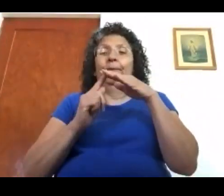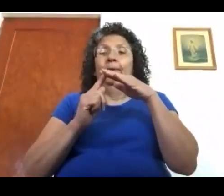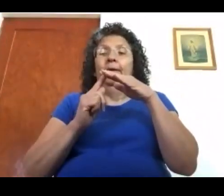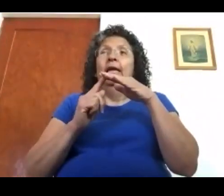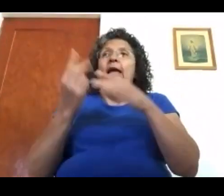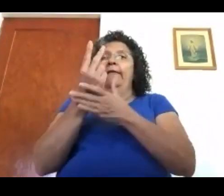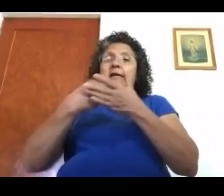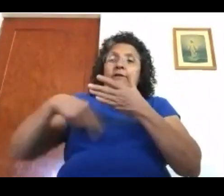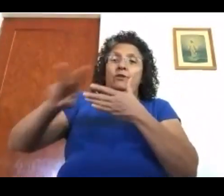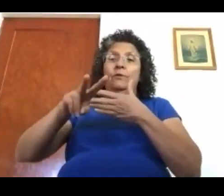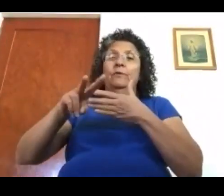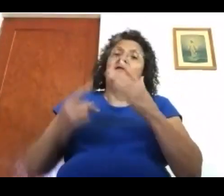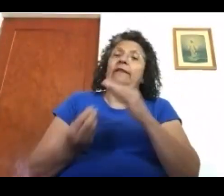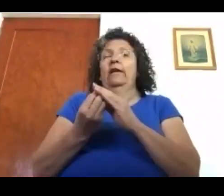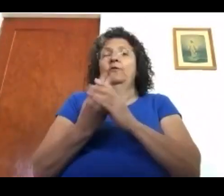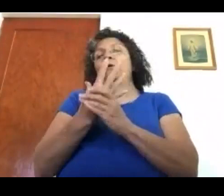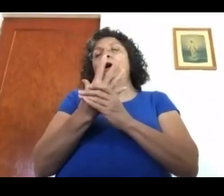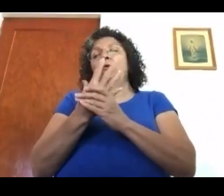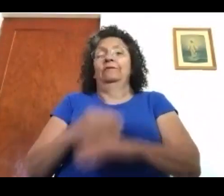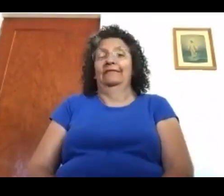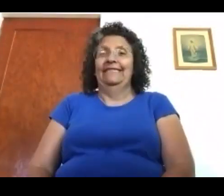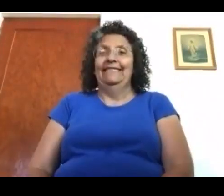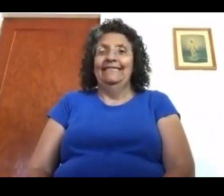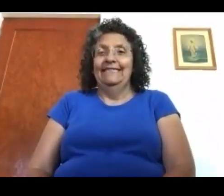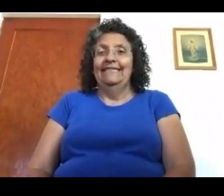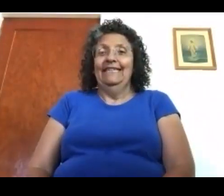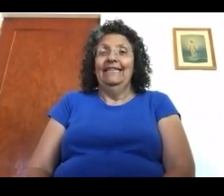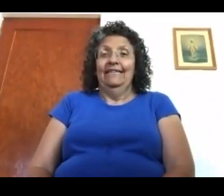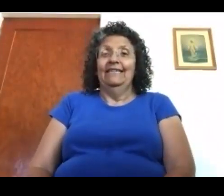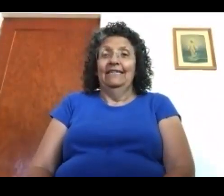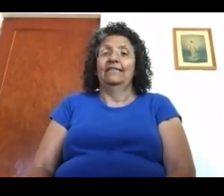and they sprouted. So my prediction is somewhere